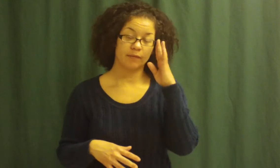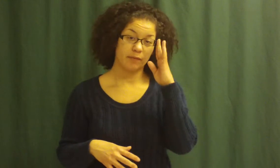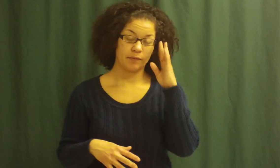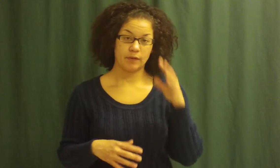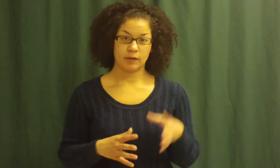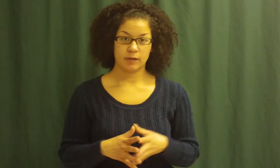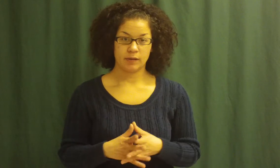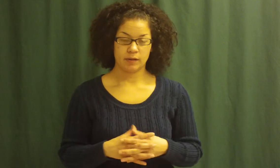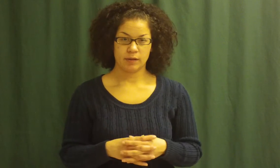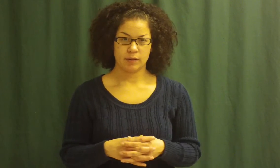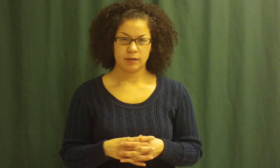psychological